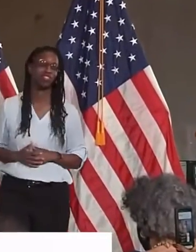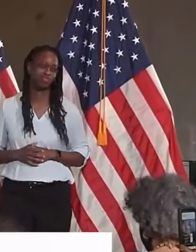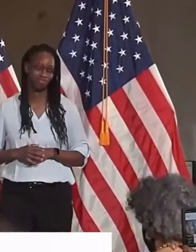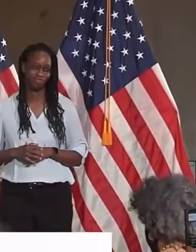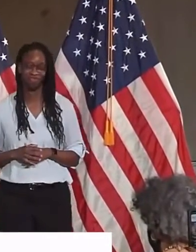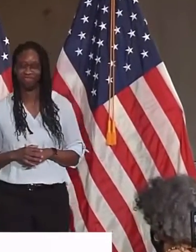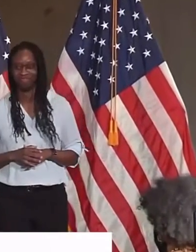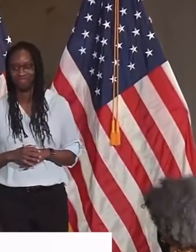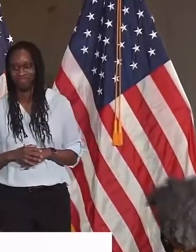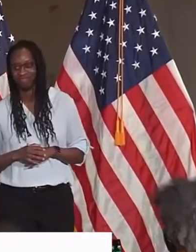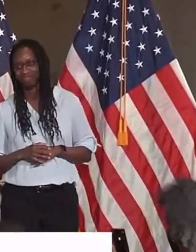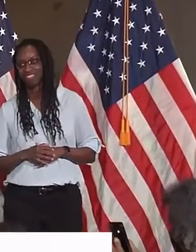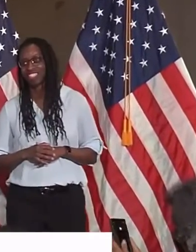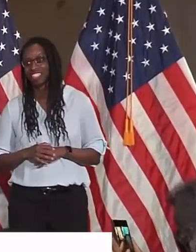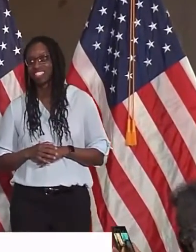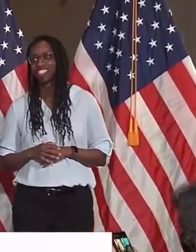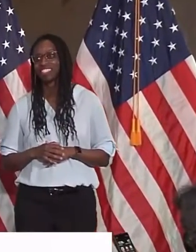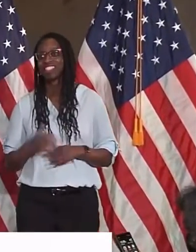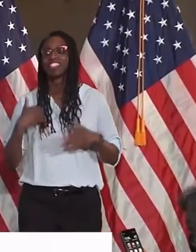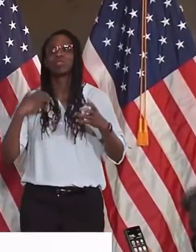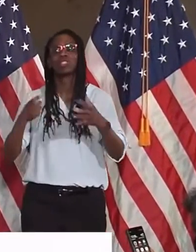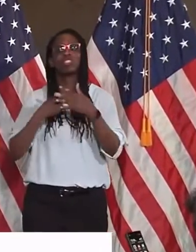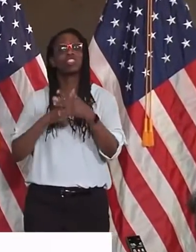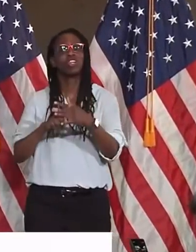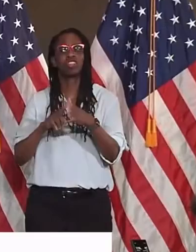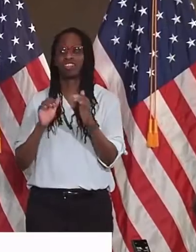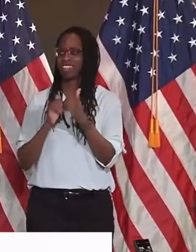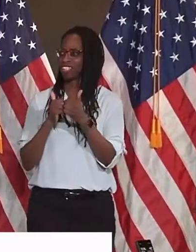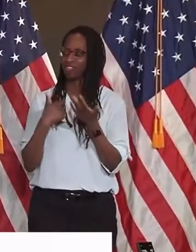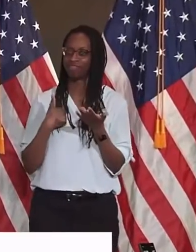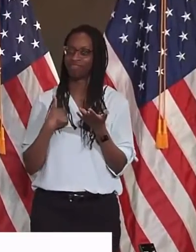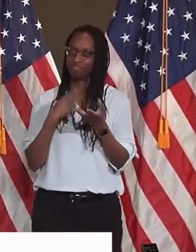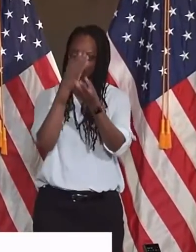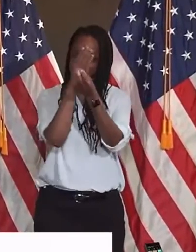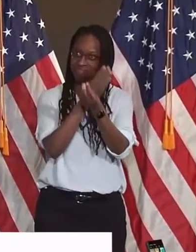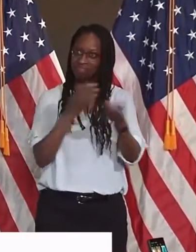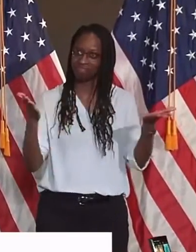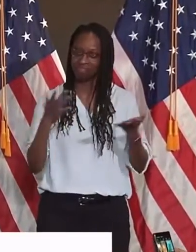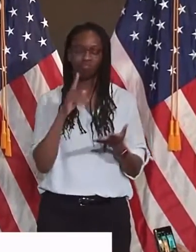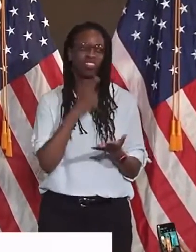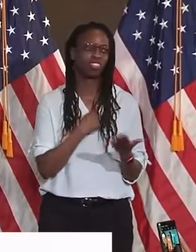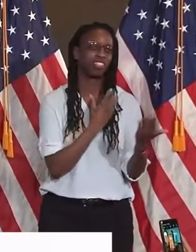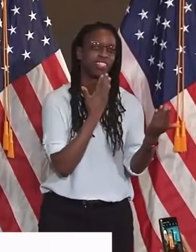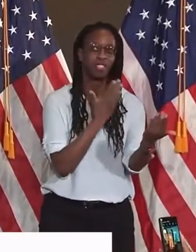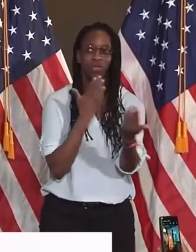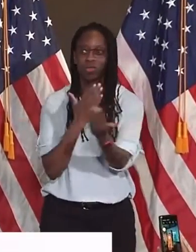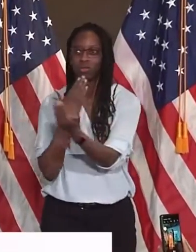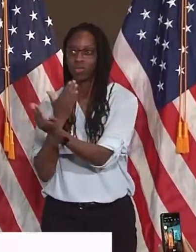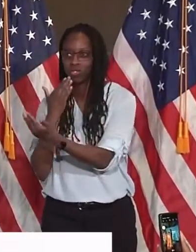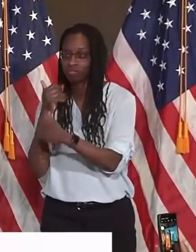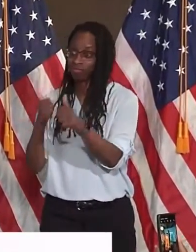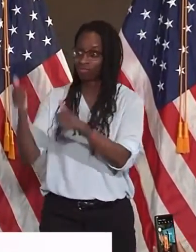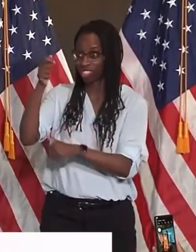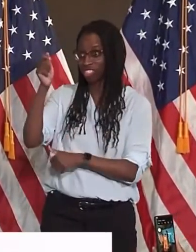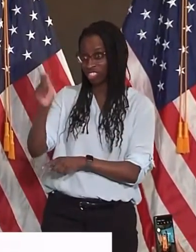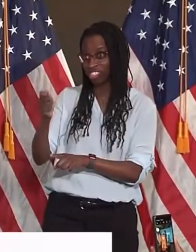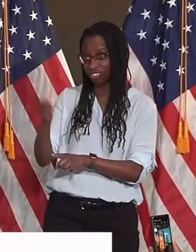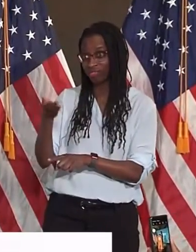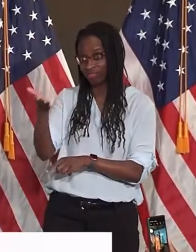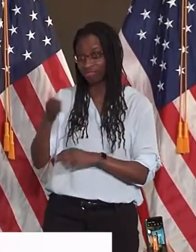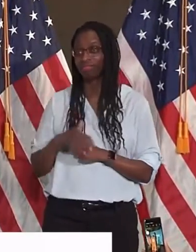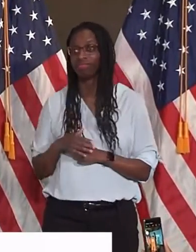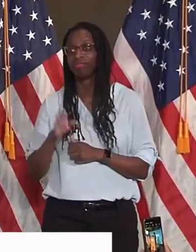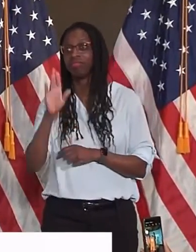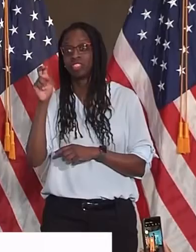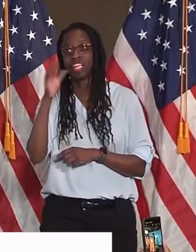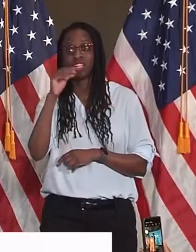Let me begin by expressing my deepest appreciation to Chief Justice Kimberly Budd and U.S. Representative